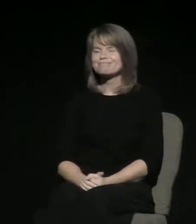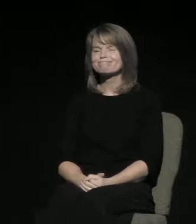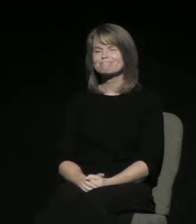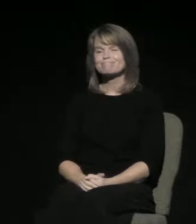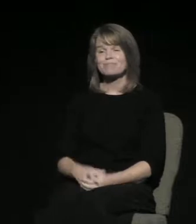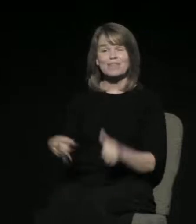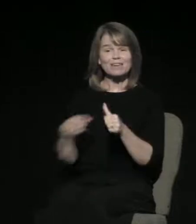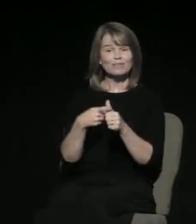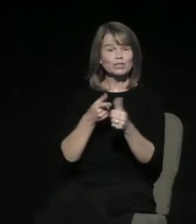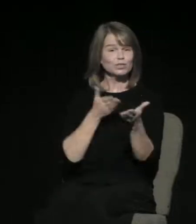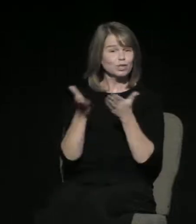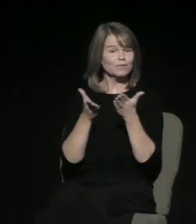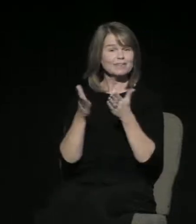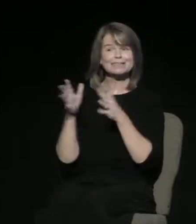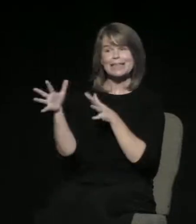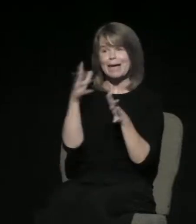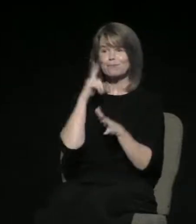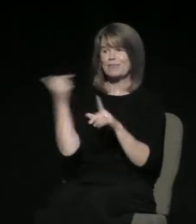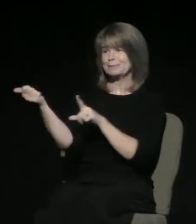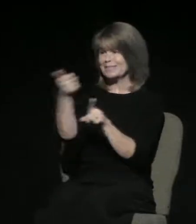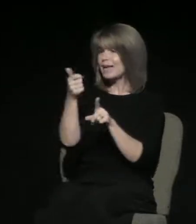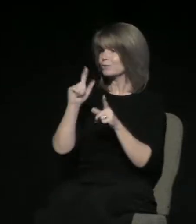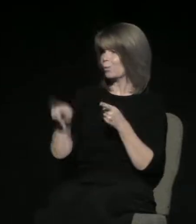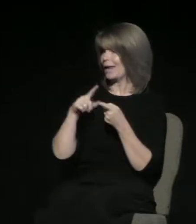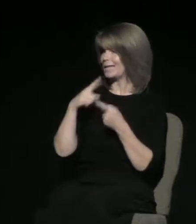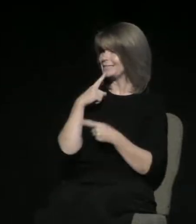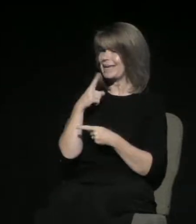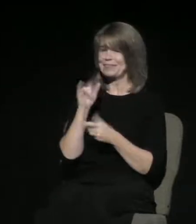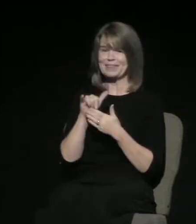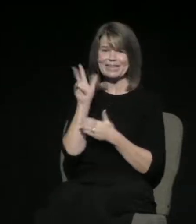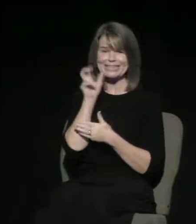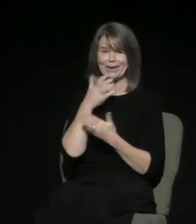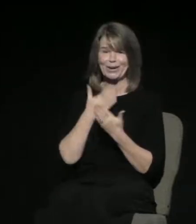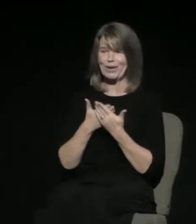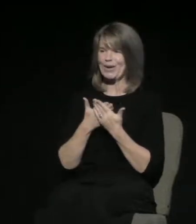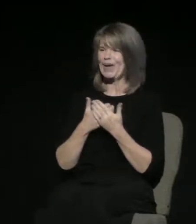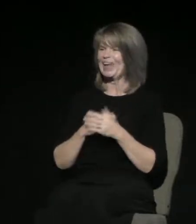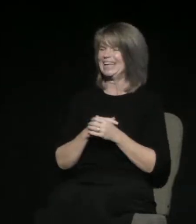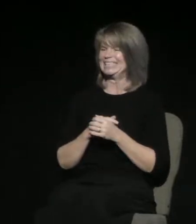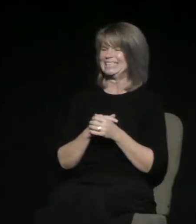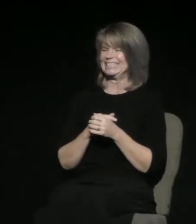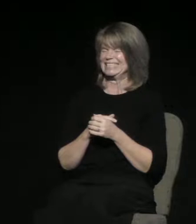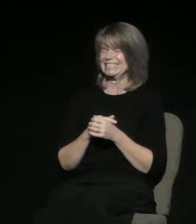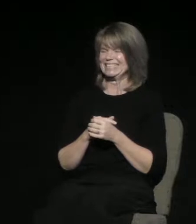First service Clapped for themselves When I said that Y'all are